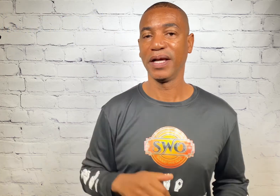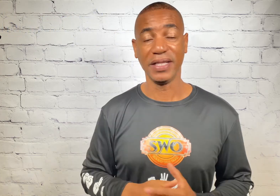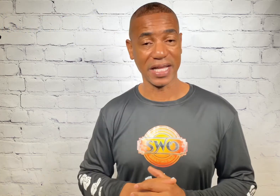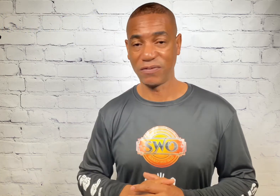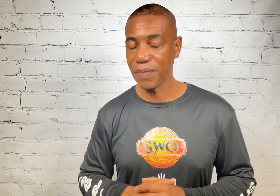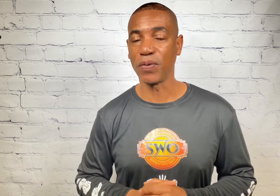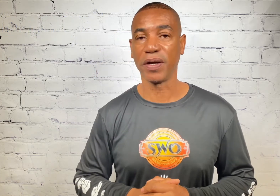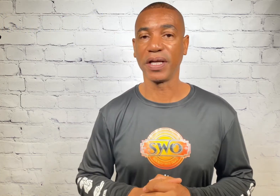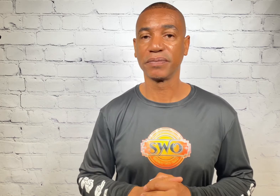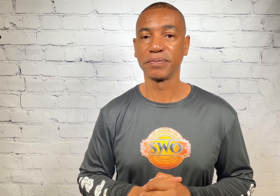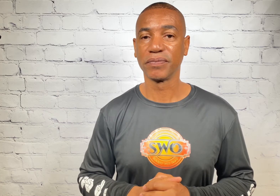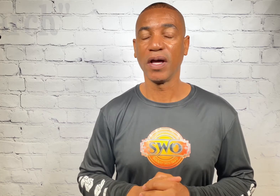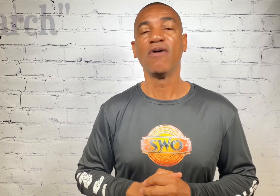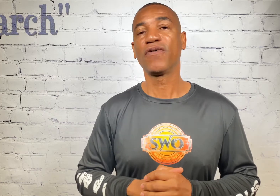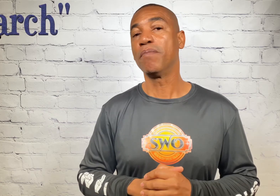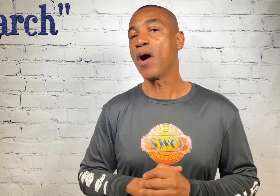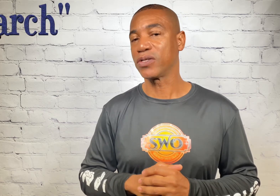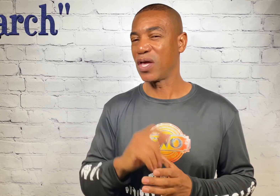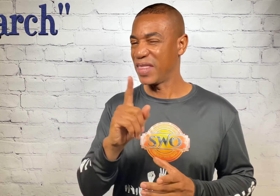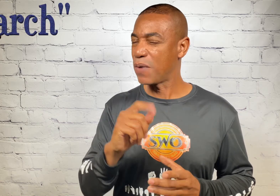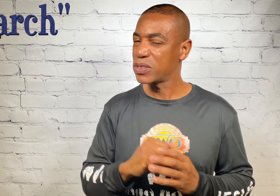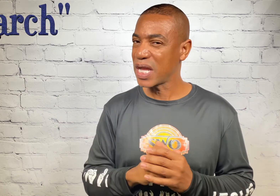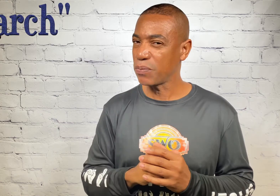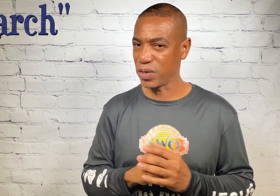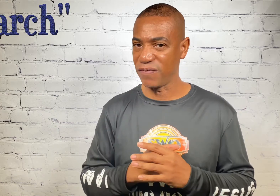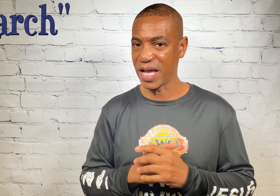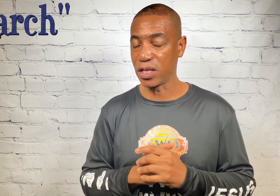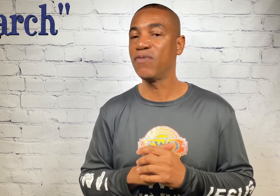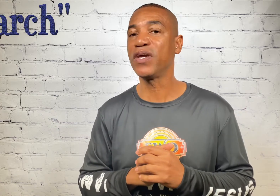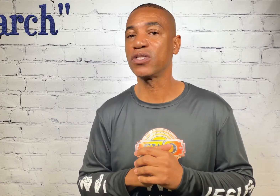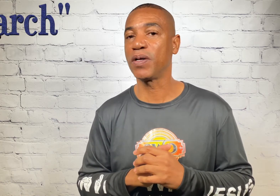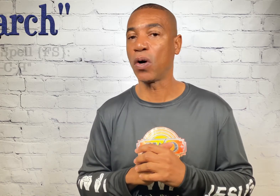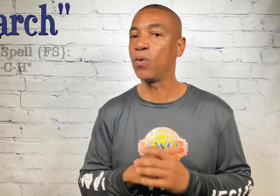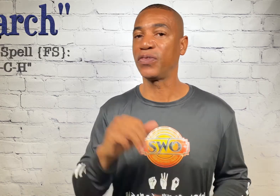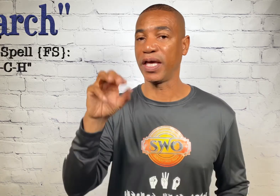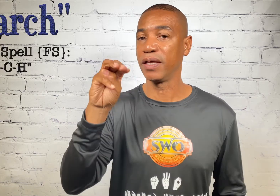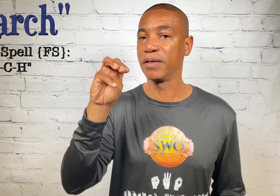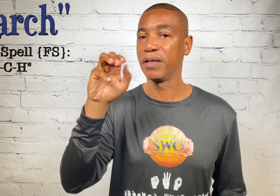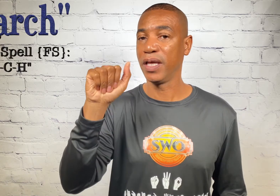That is February. For March, that one's not abbreviated. You finger spell the whole thing.